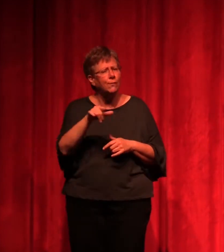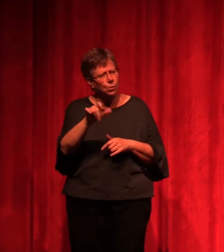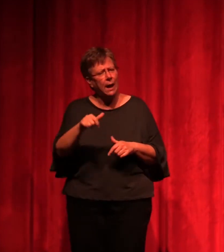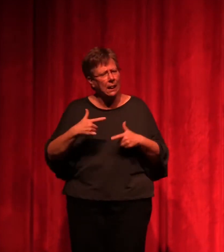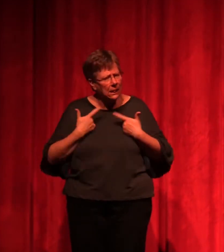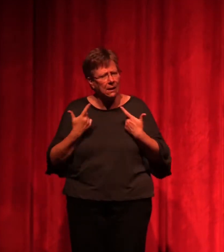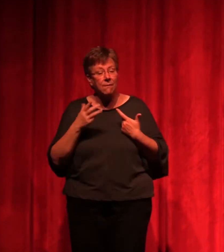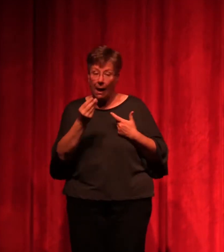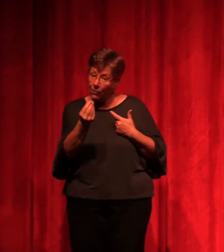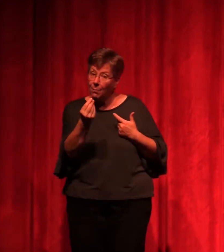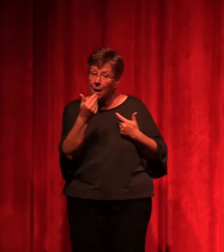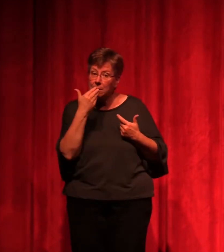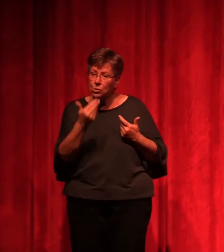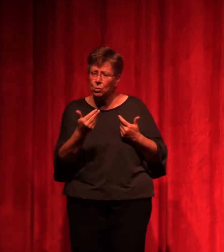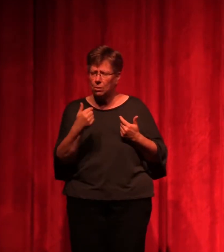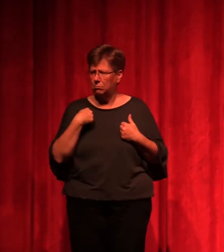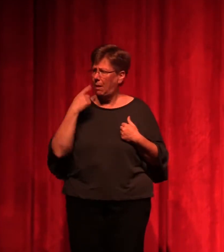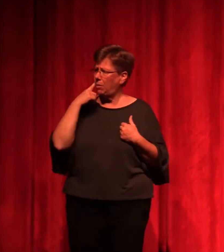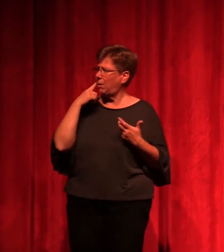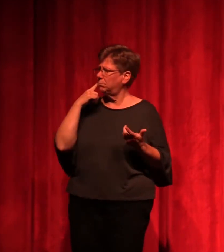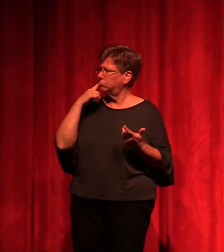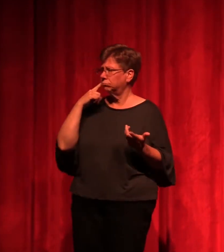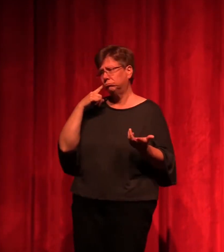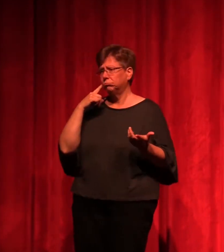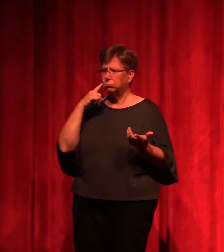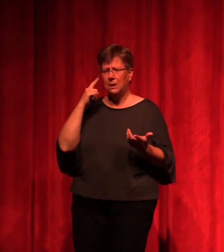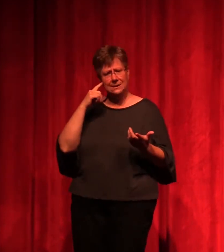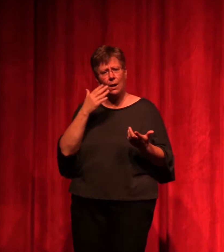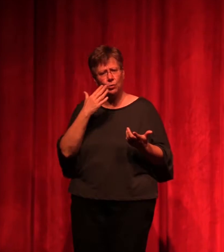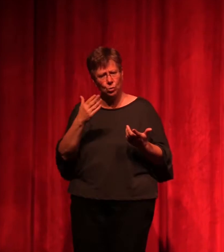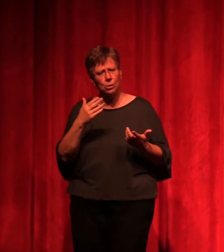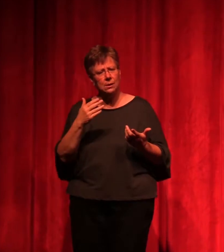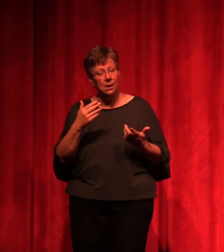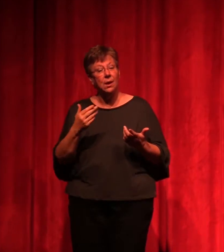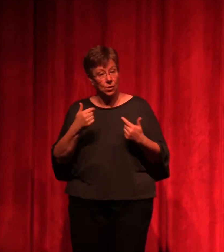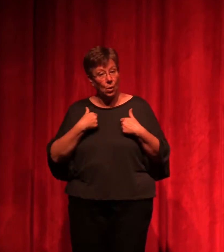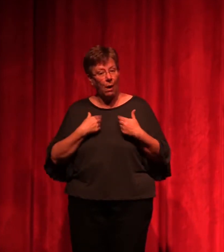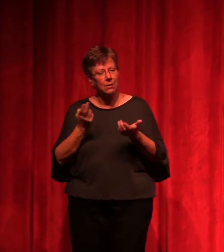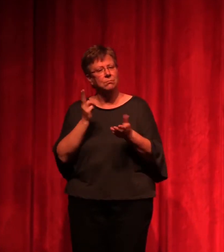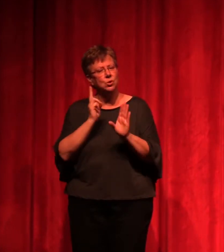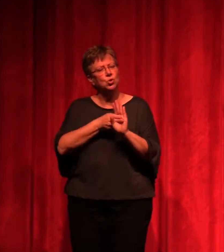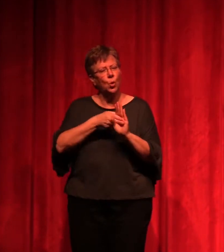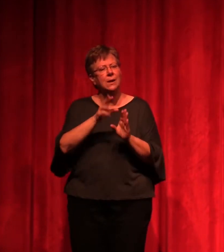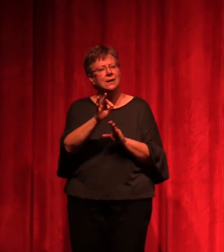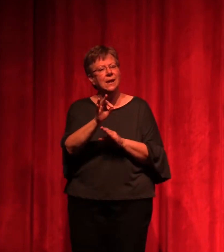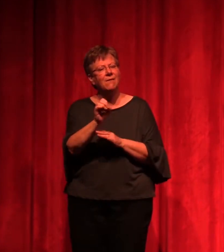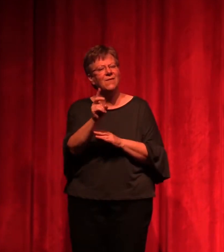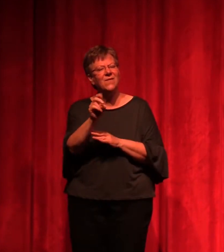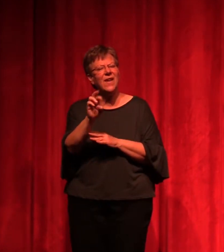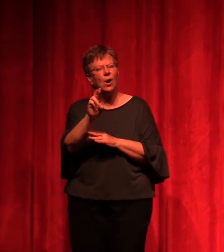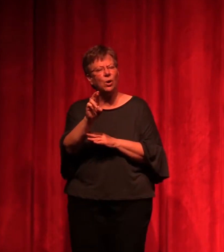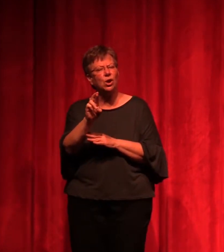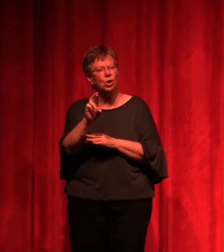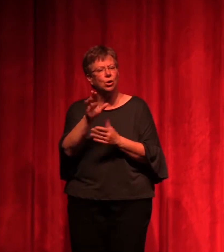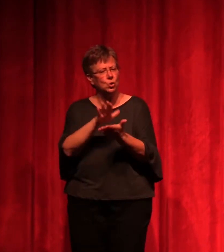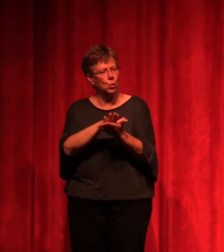pays pretty good." And I thought, that sounds great. So within a week, I was signed up for farrier school. If I had any misgivings